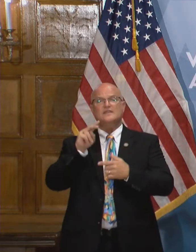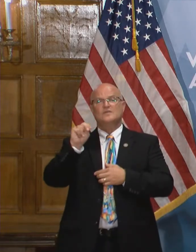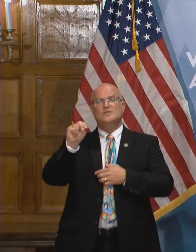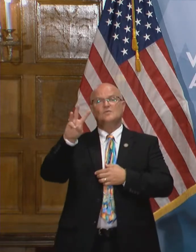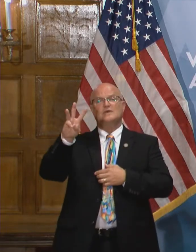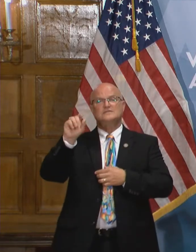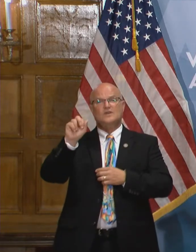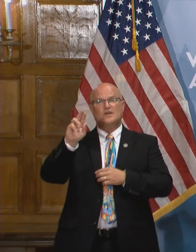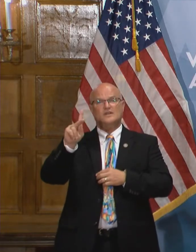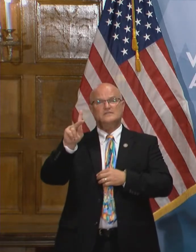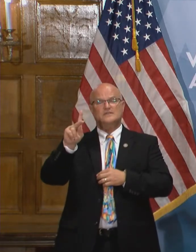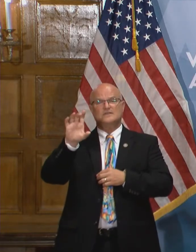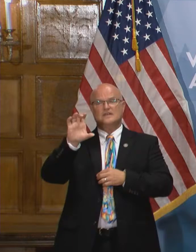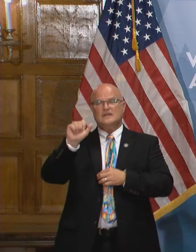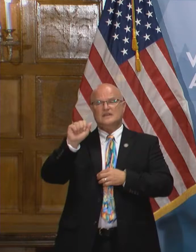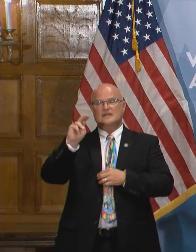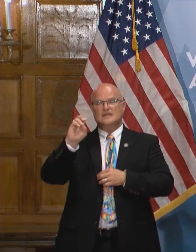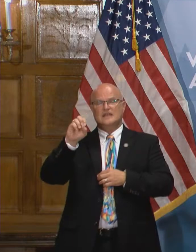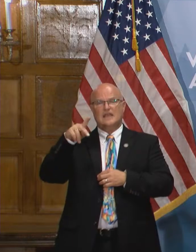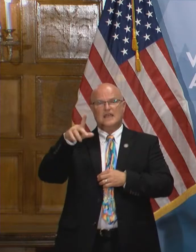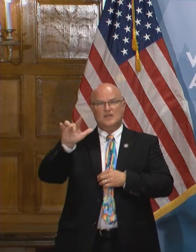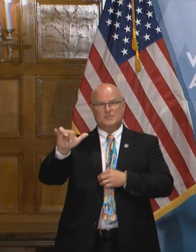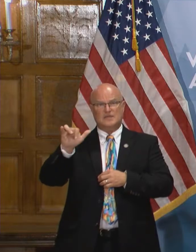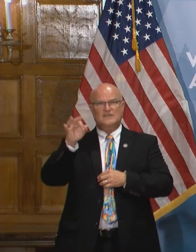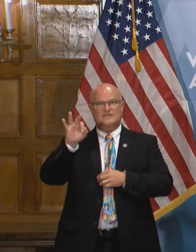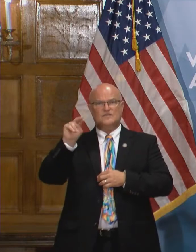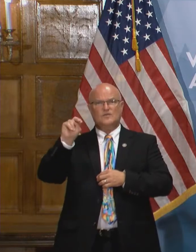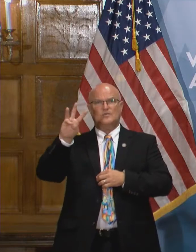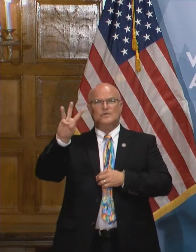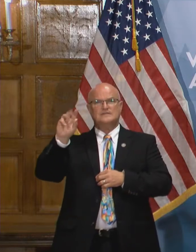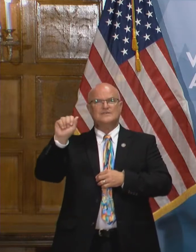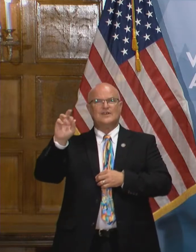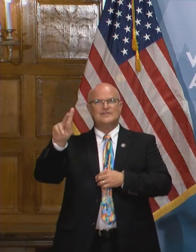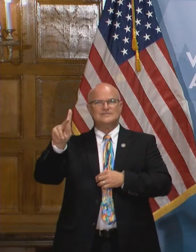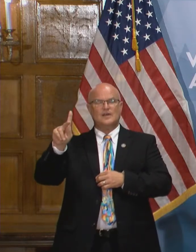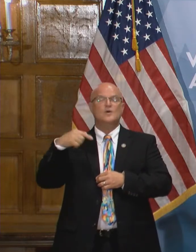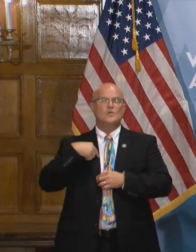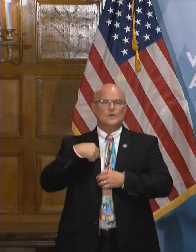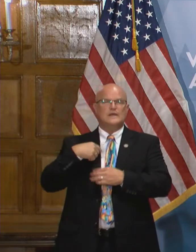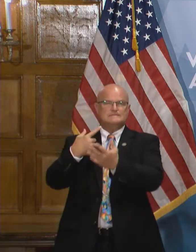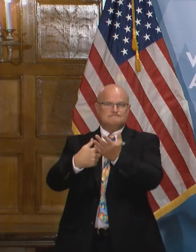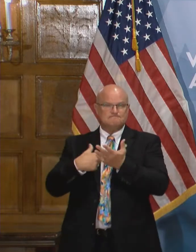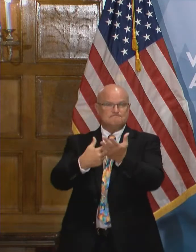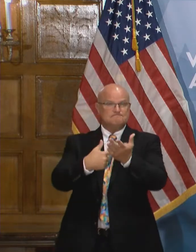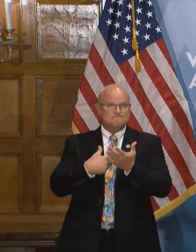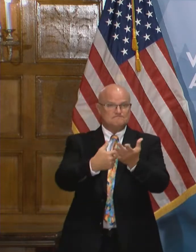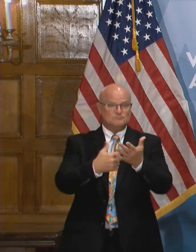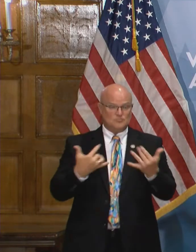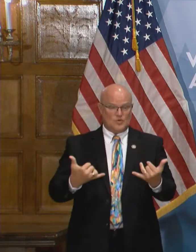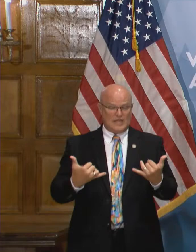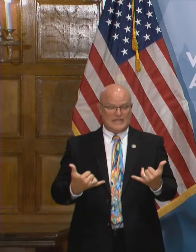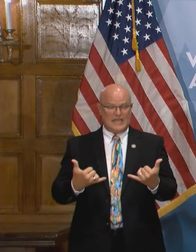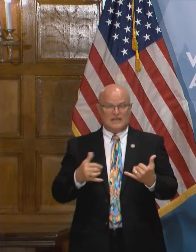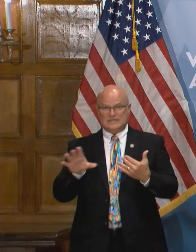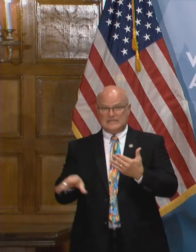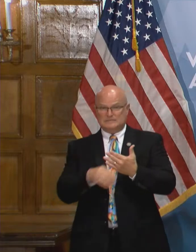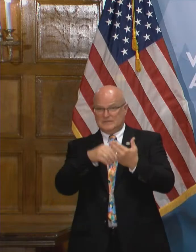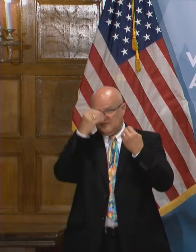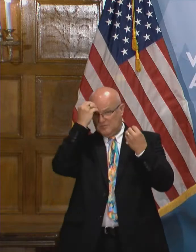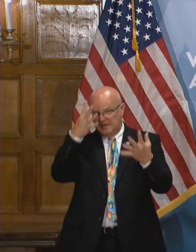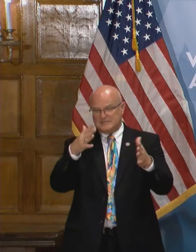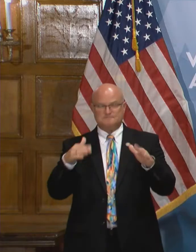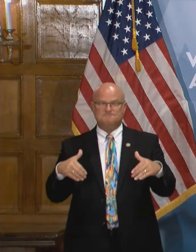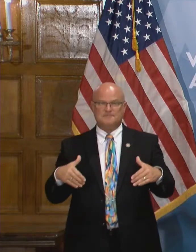Northwest Arkansas it's Canopy of Northwest Arkansas, and so we're communicating with them, but at this point there's not any additional